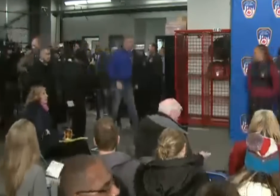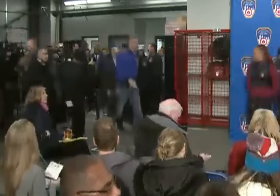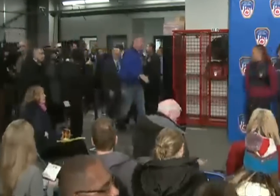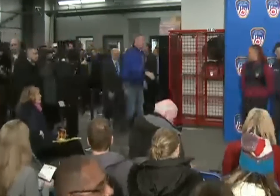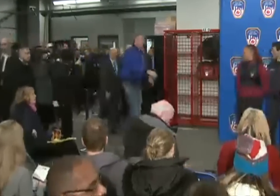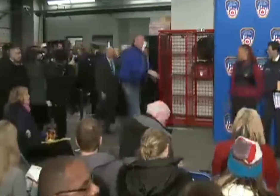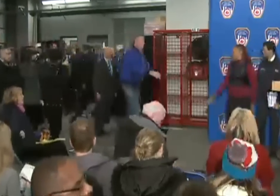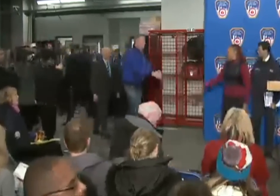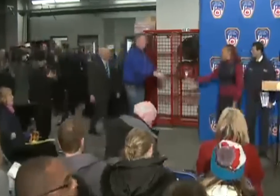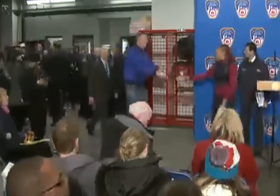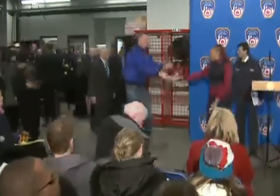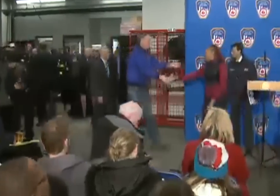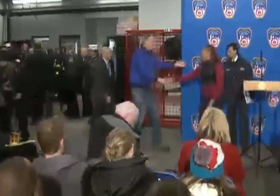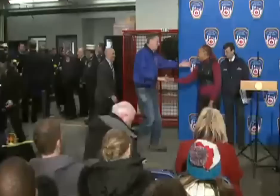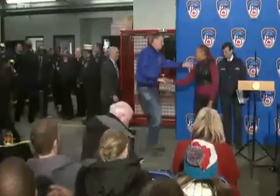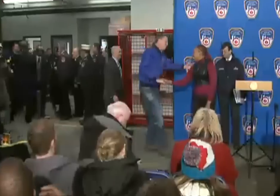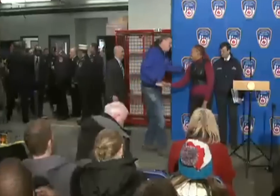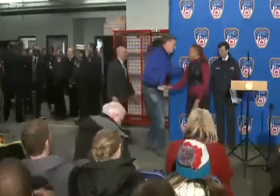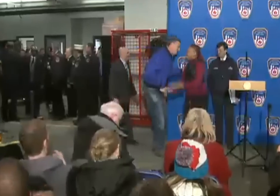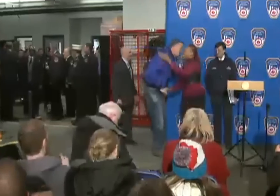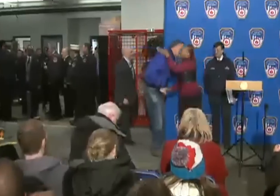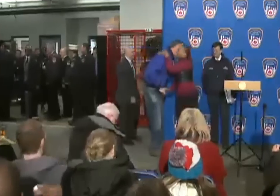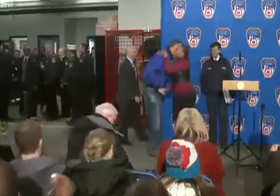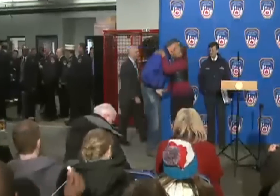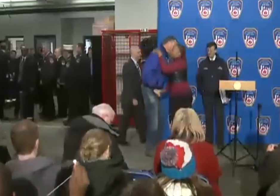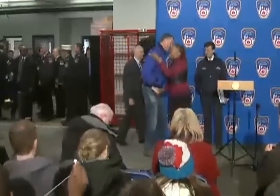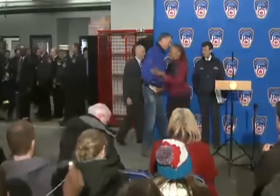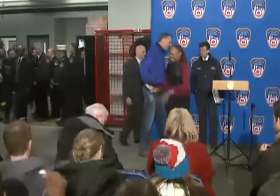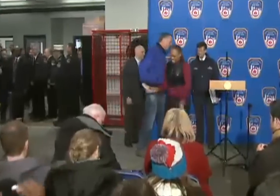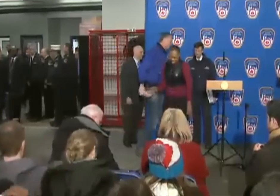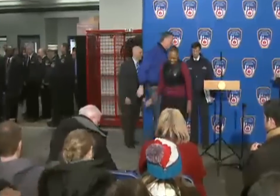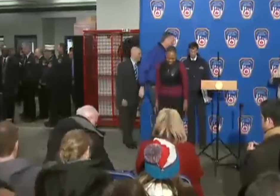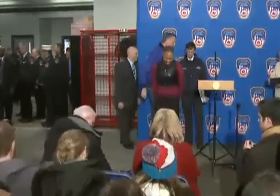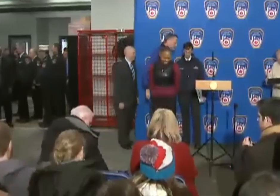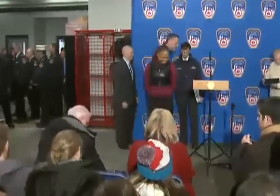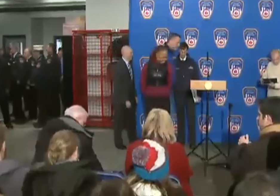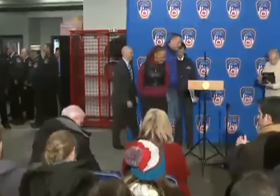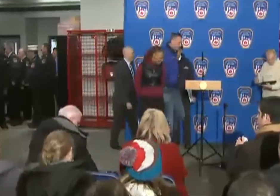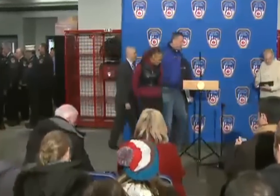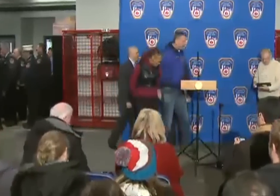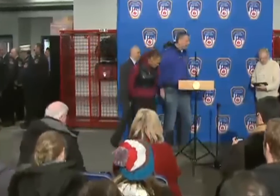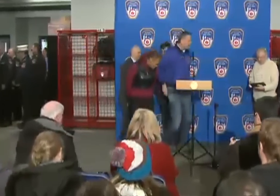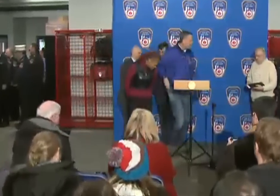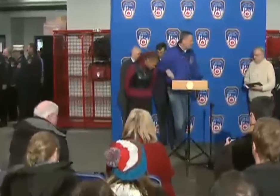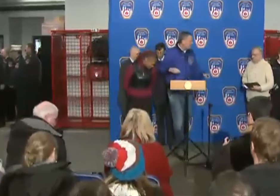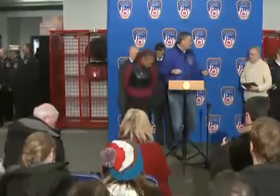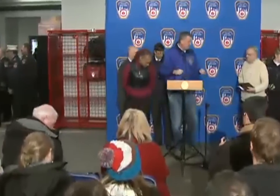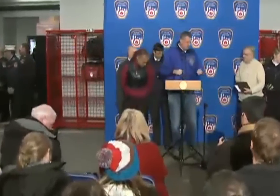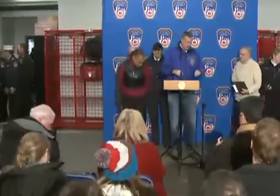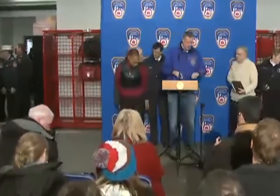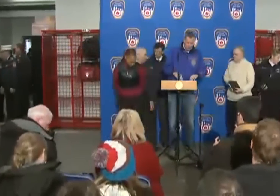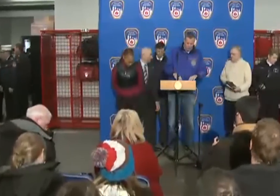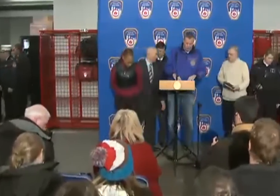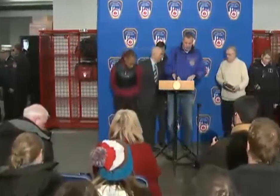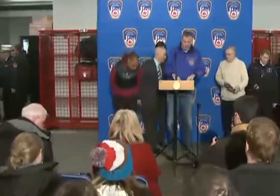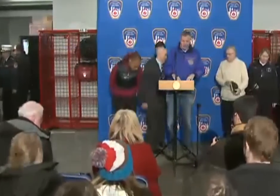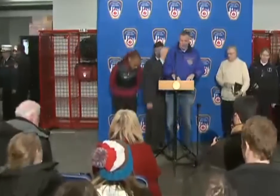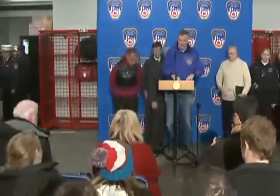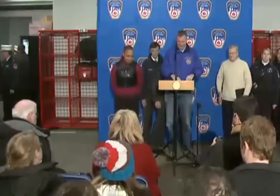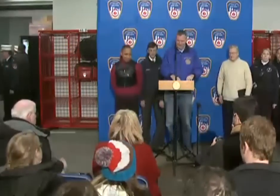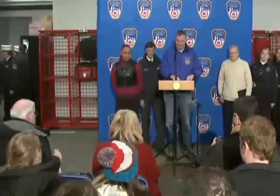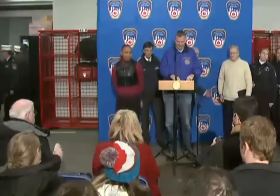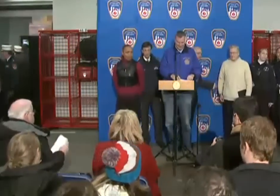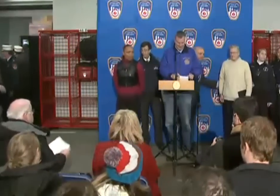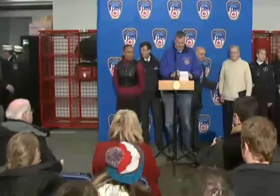I don't entirely know how that works. It has to be something. All right. Wow, dungarees.